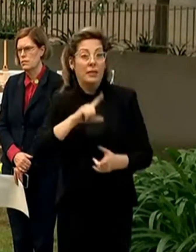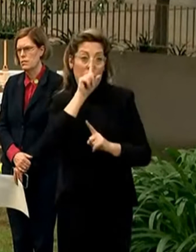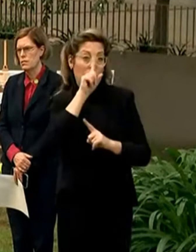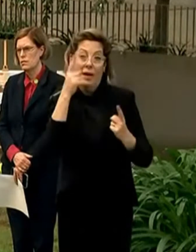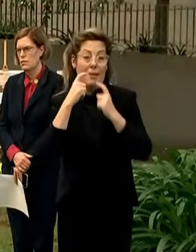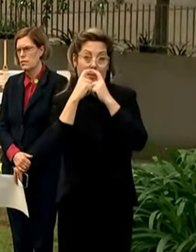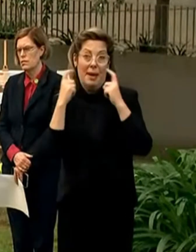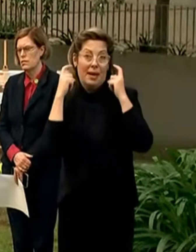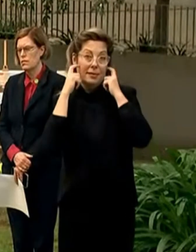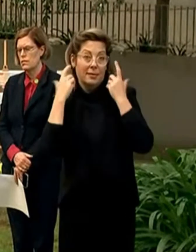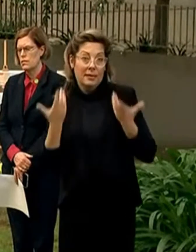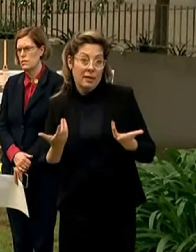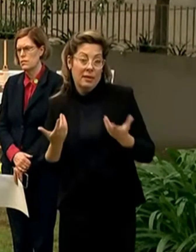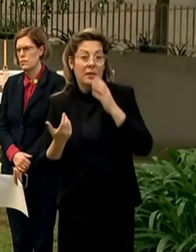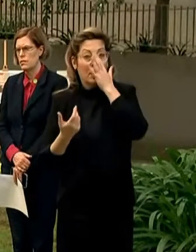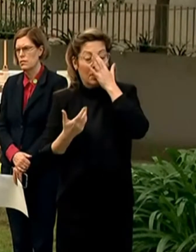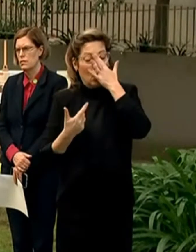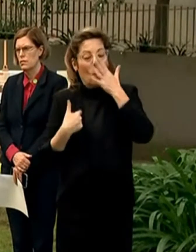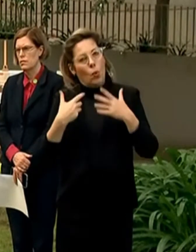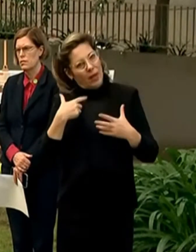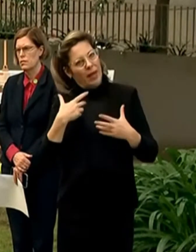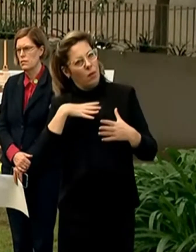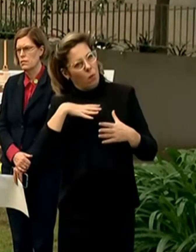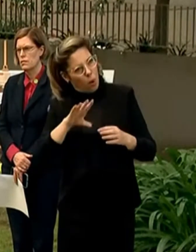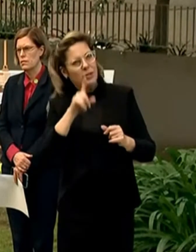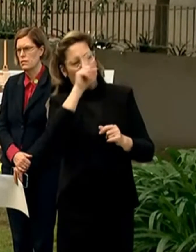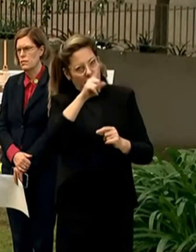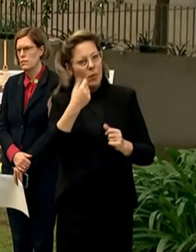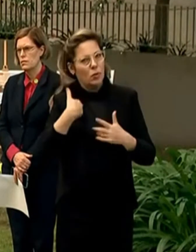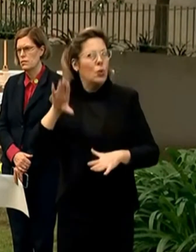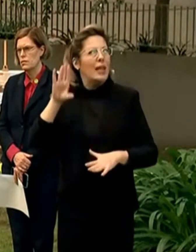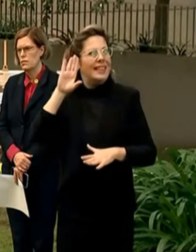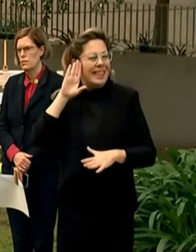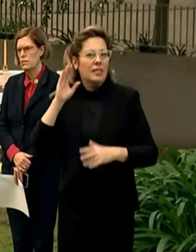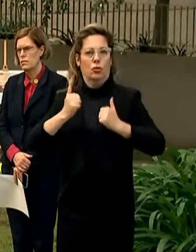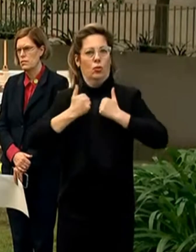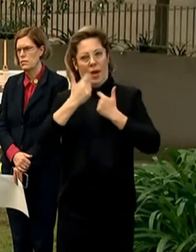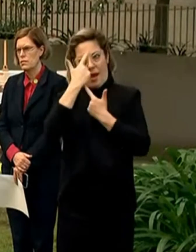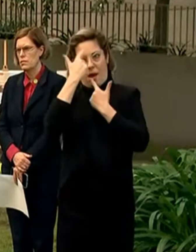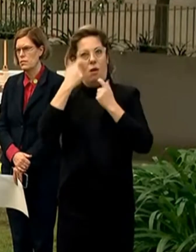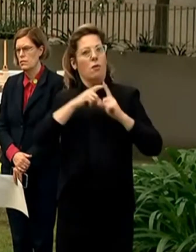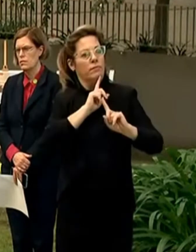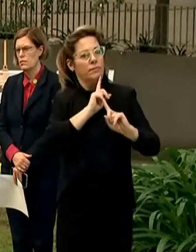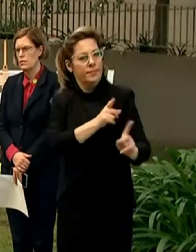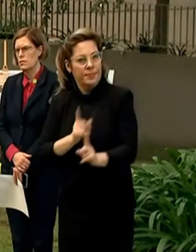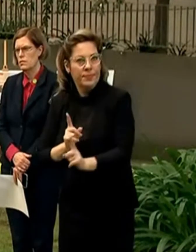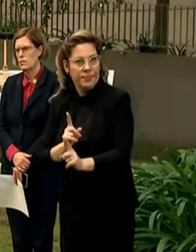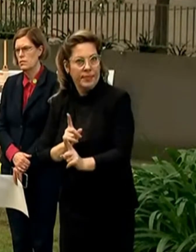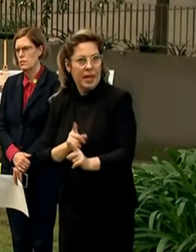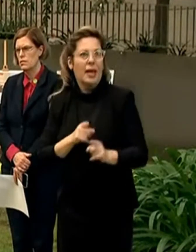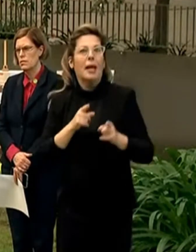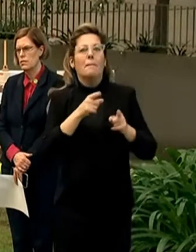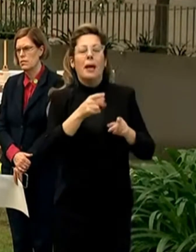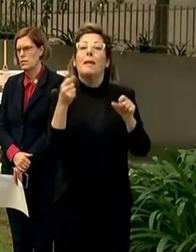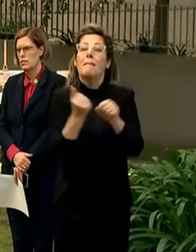in people following the recommendations we're making, and we also have to make sure that we make decisions and give that